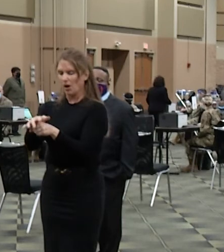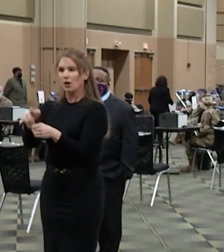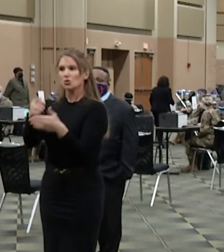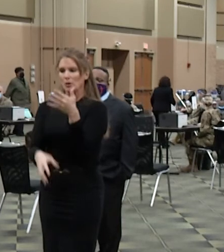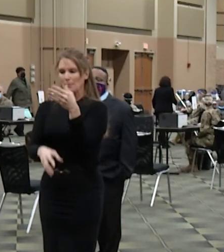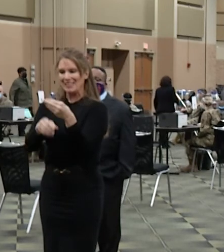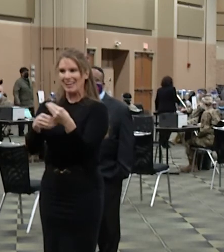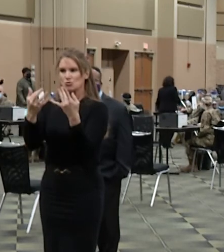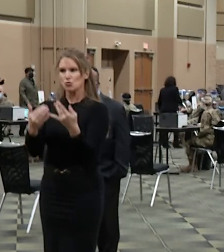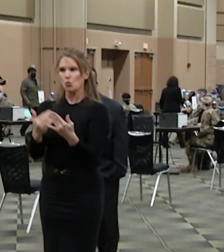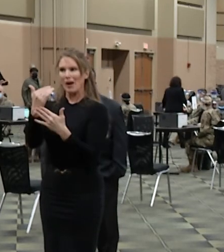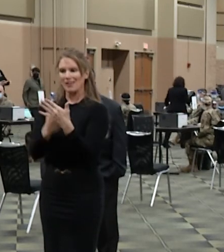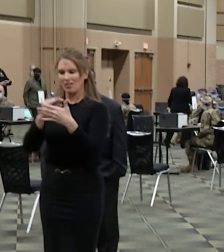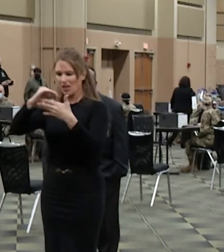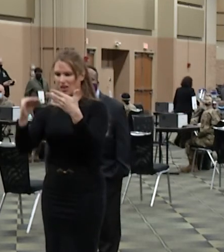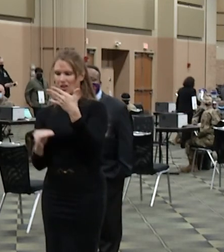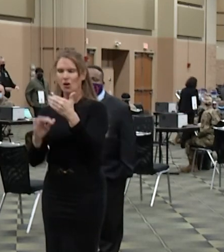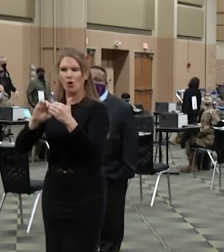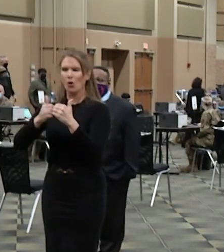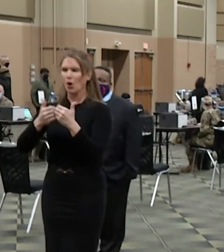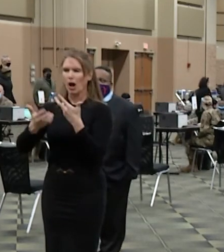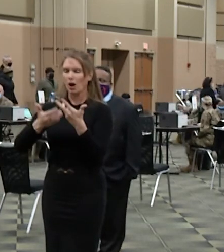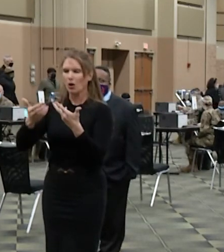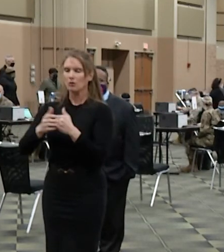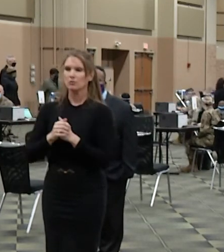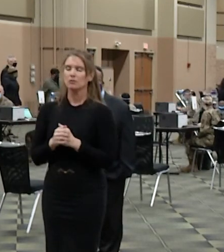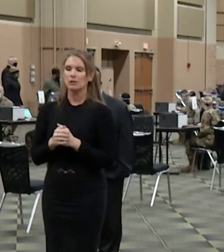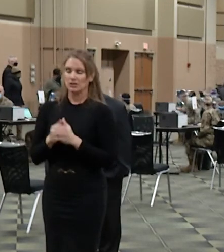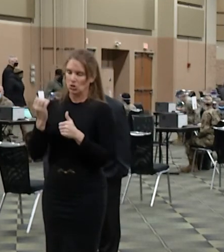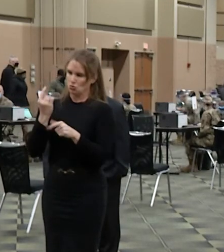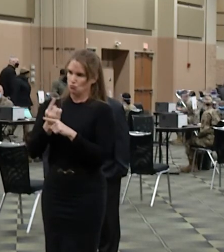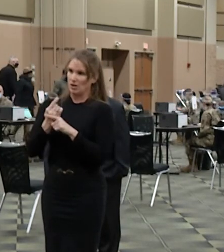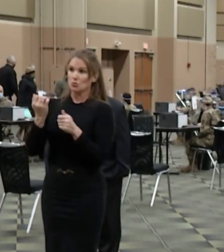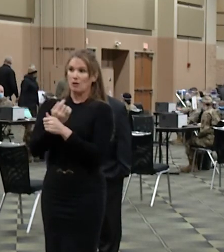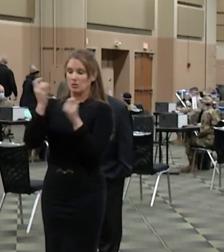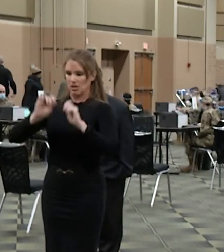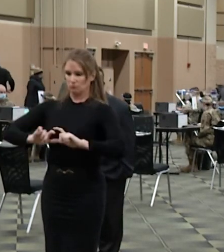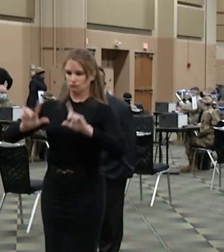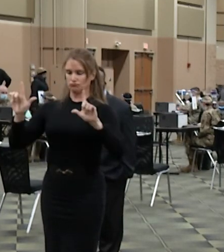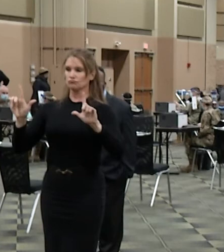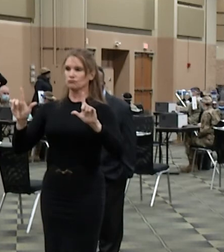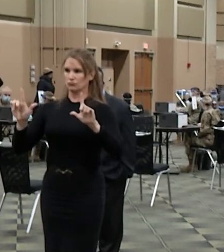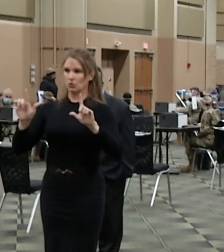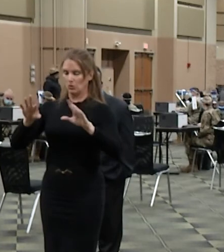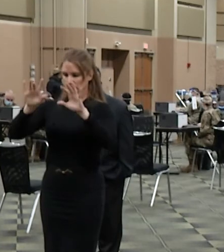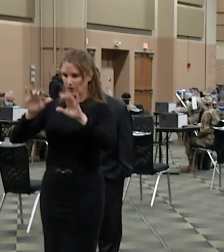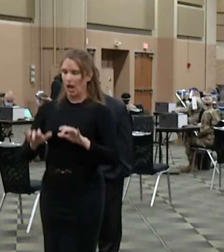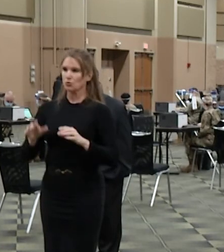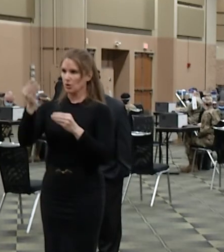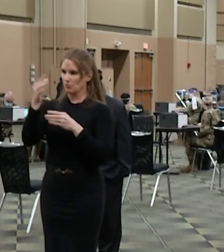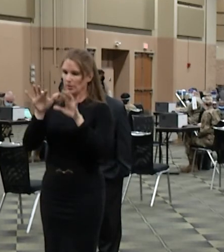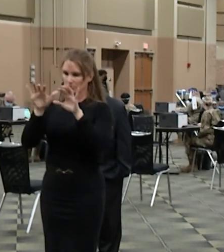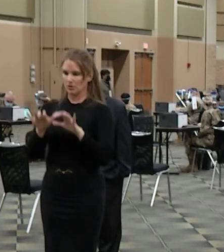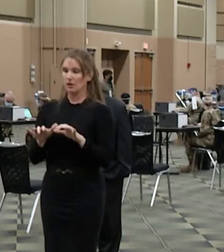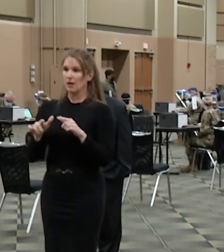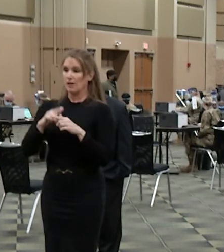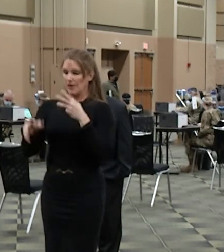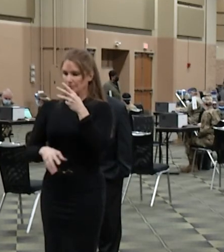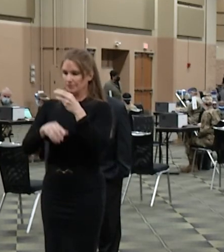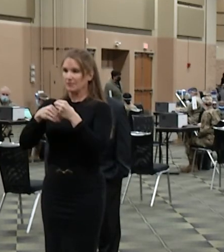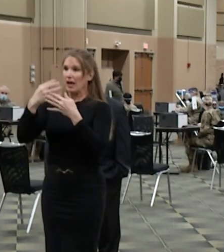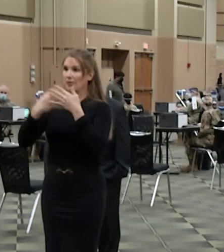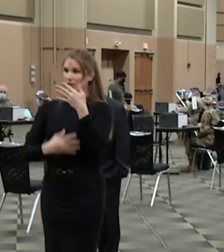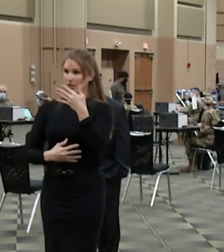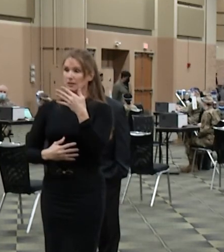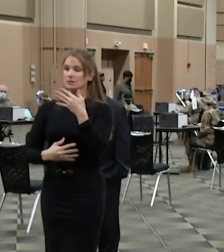waiting list, or how does that work? Sure. So every time someone comes to the site, they're going to enter their information. That's going to put you on a listserv that